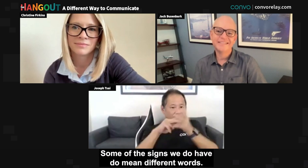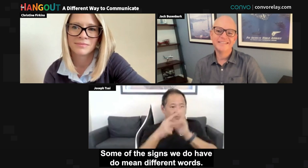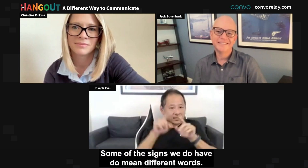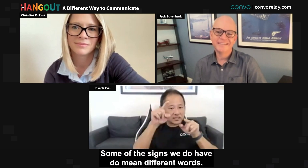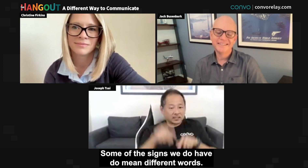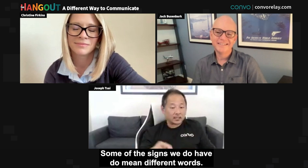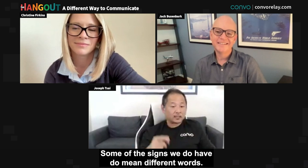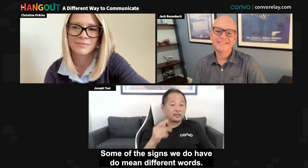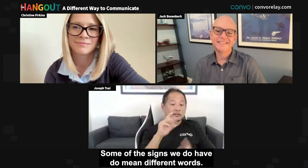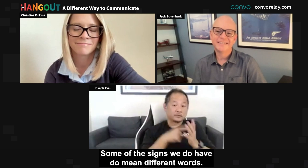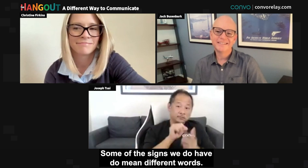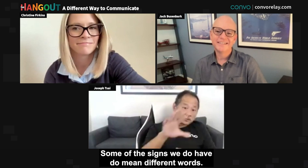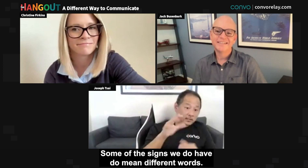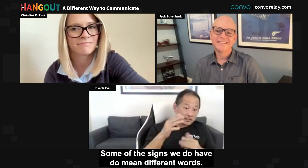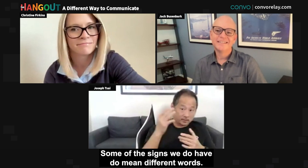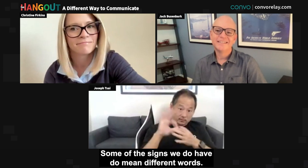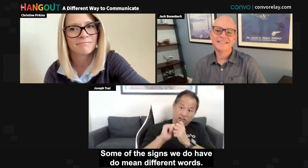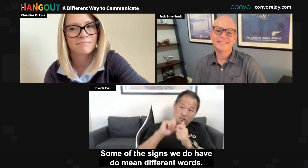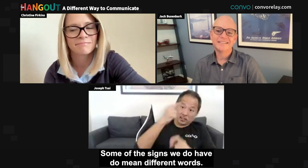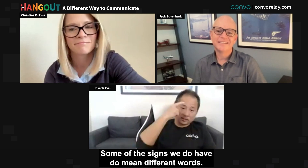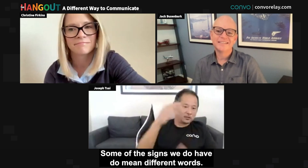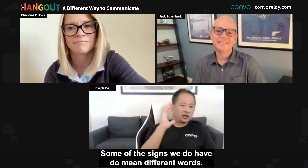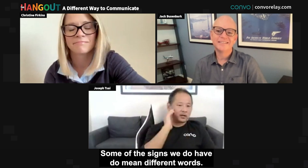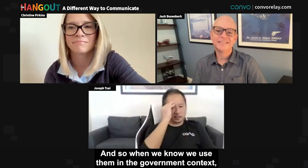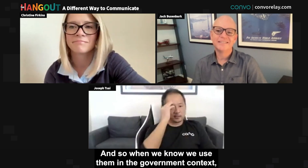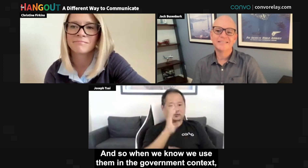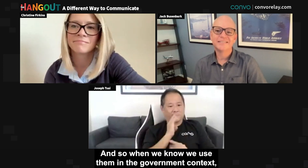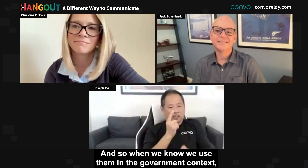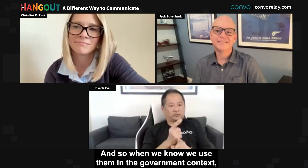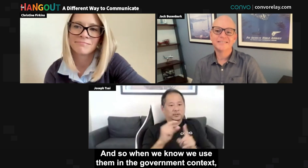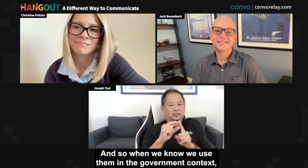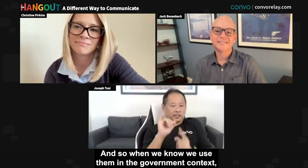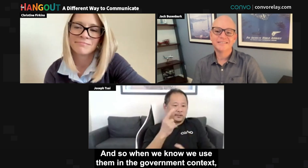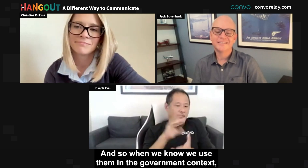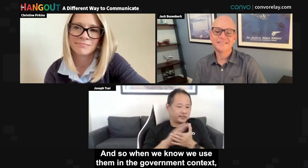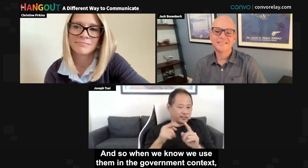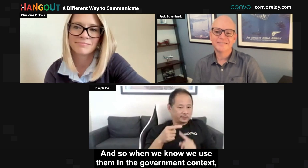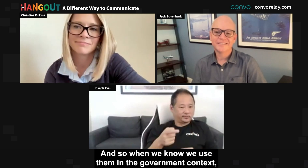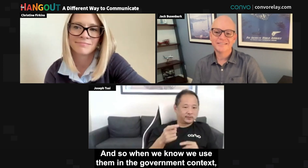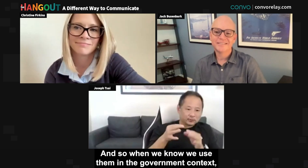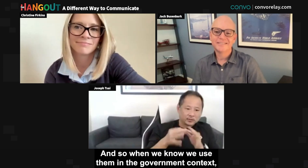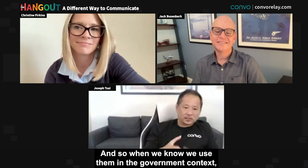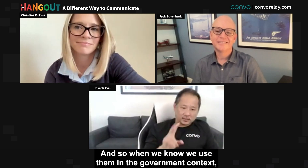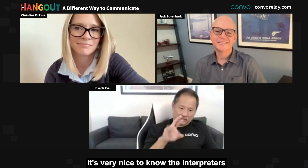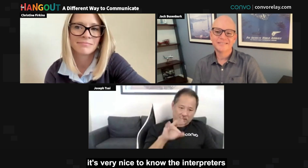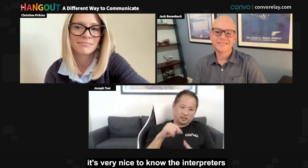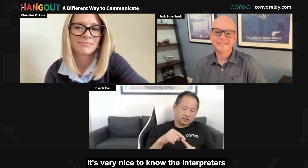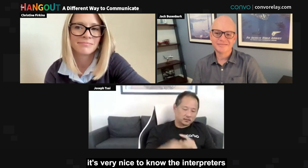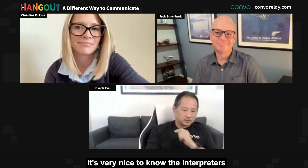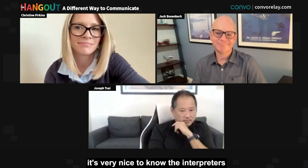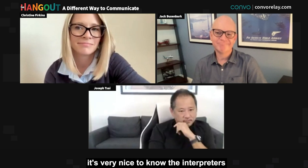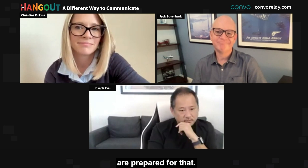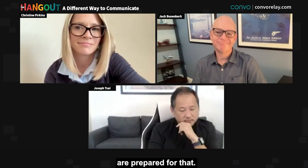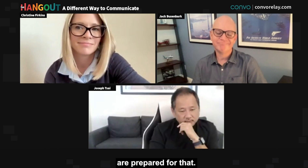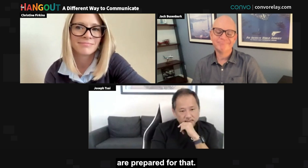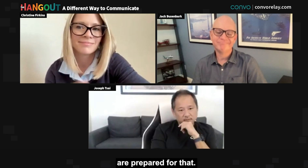the signs we do have do mean different words, and so when we know we use it in the government context, it's very nice to know the interpreters are prepared for